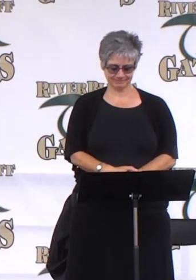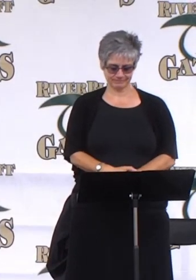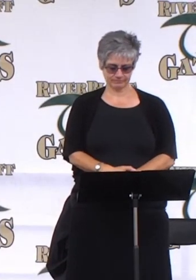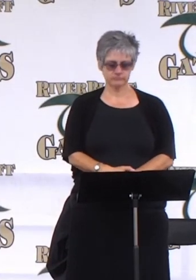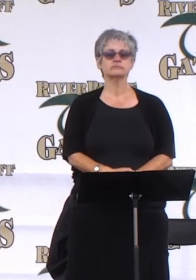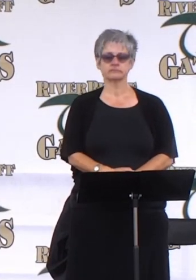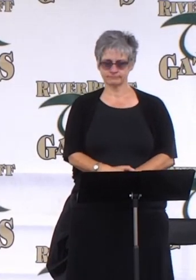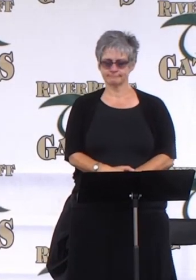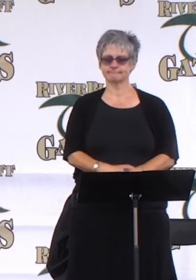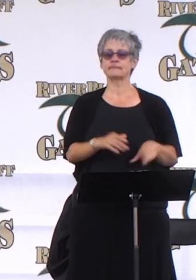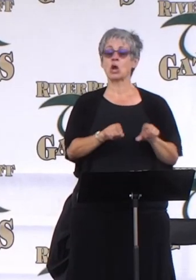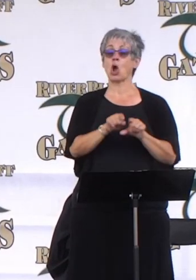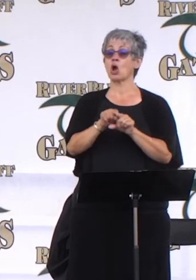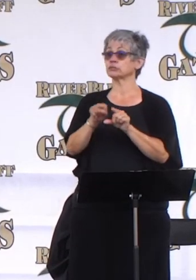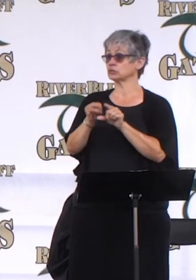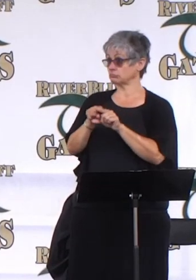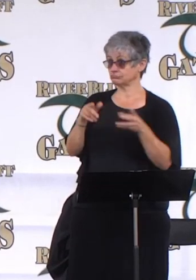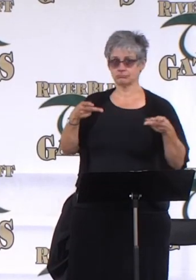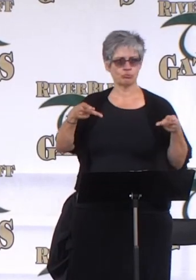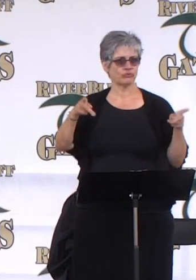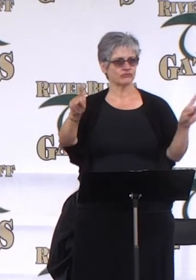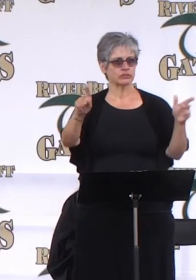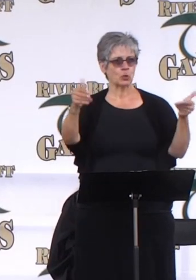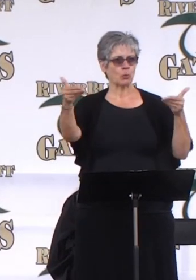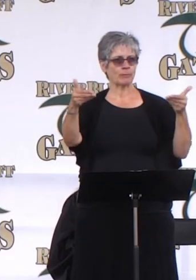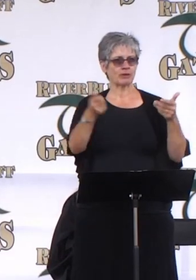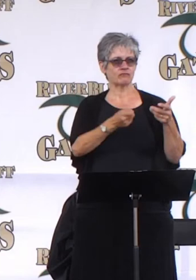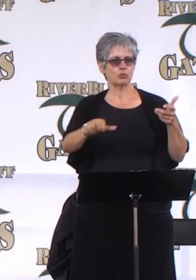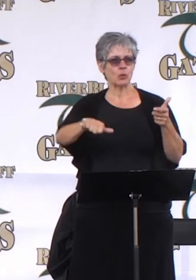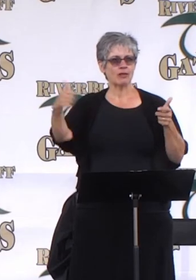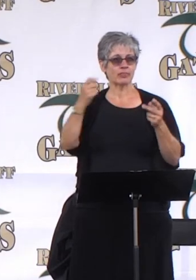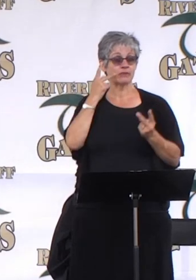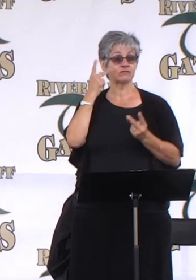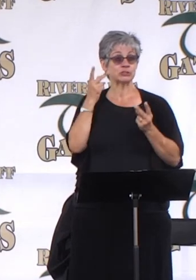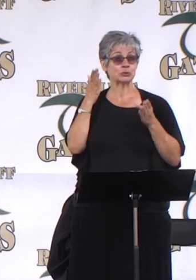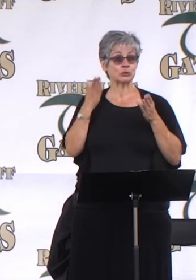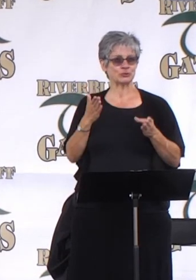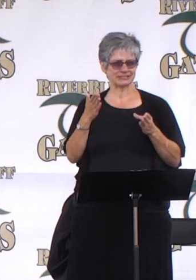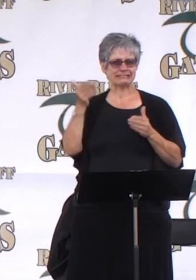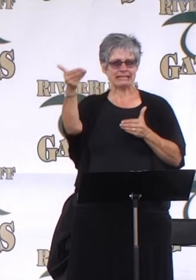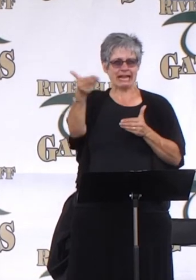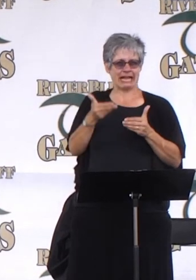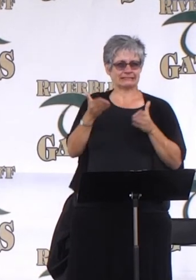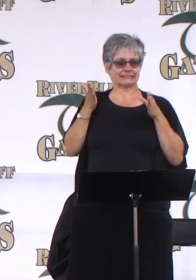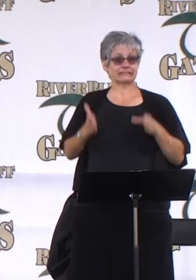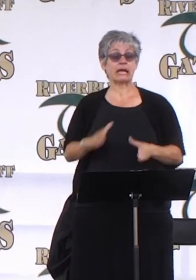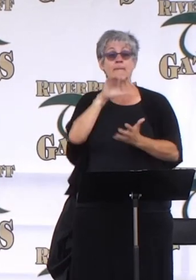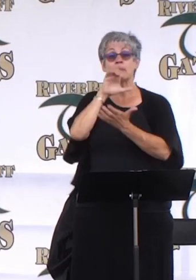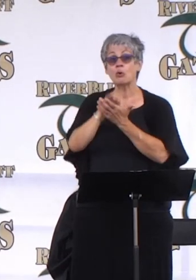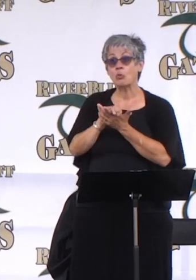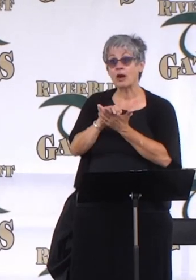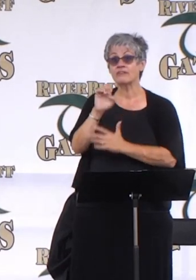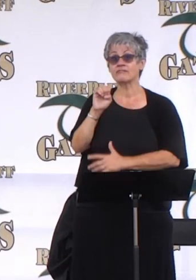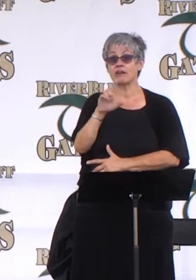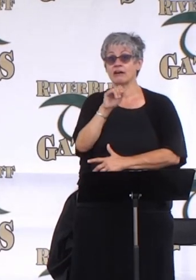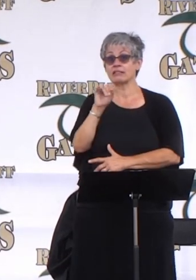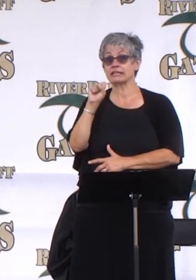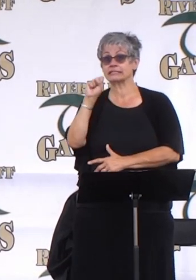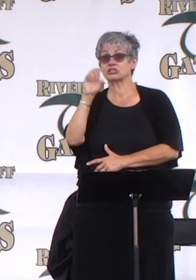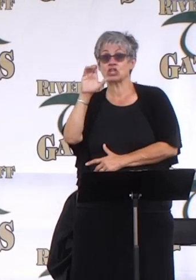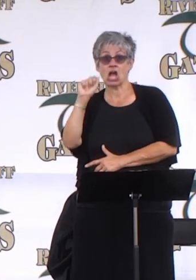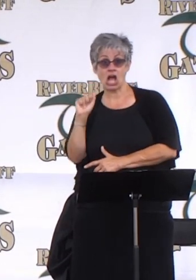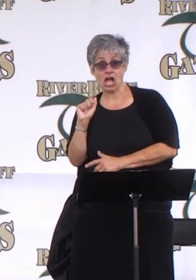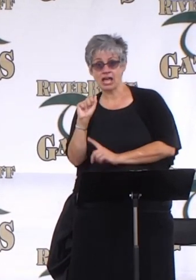I will also take a special point of privilege to welcome a few other special guests in the stadium today. My wife, Alicia, and two sons, Ian and